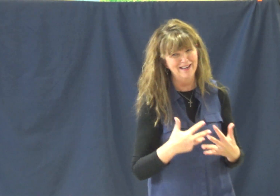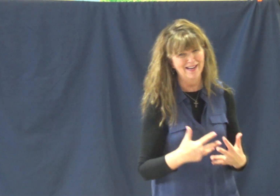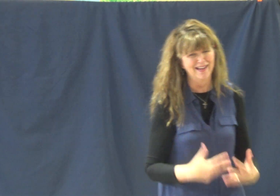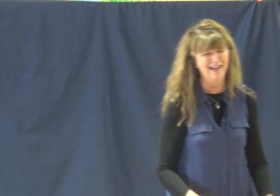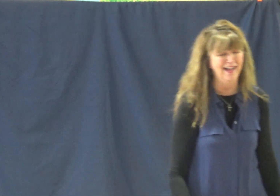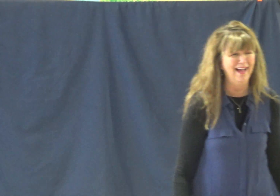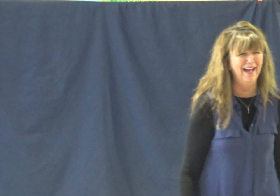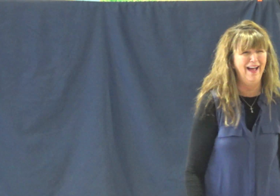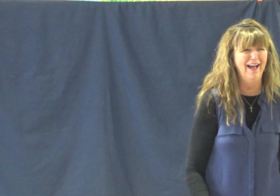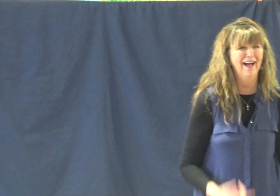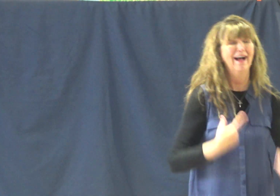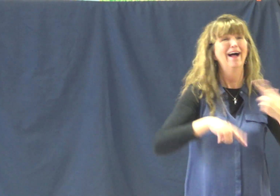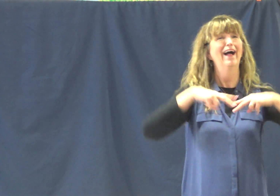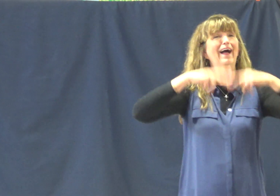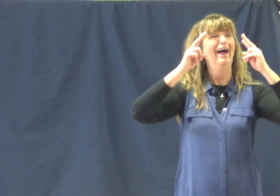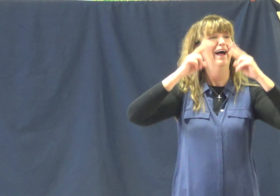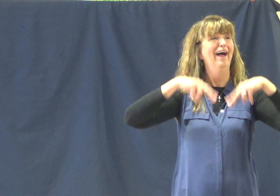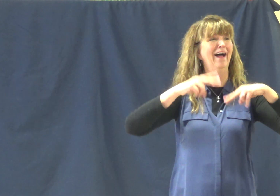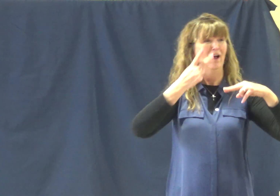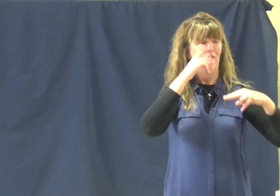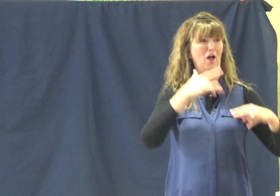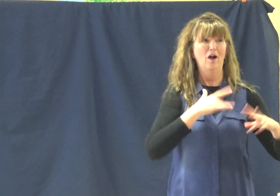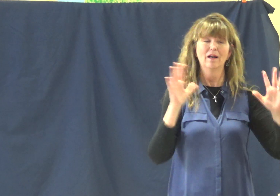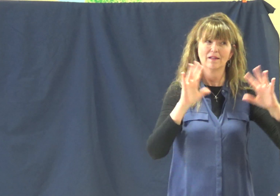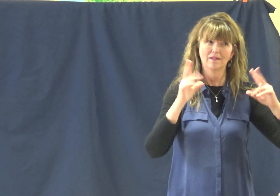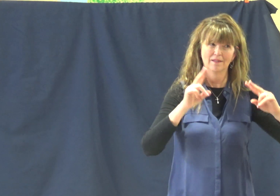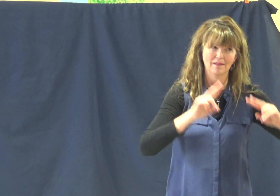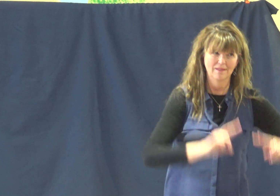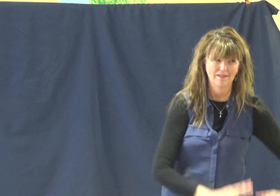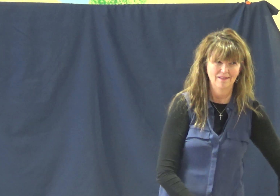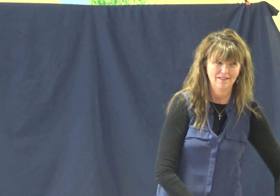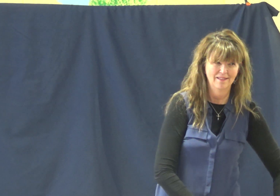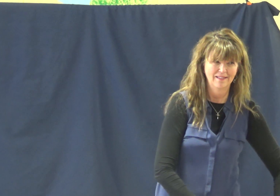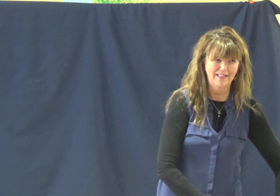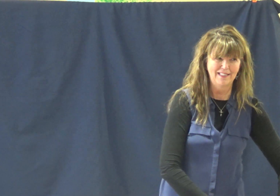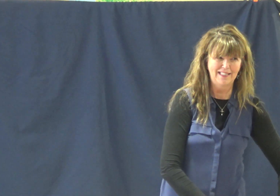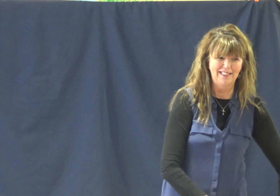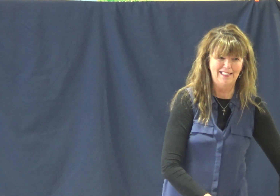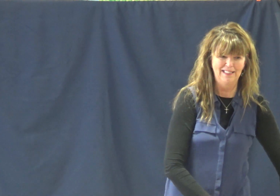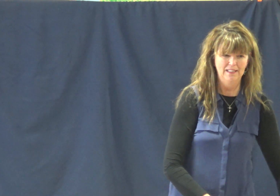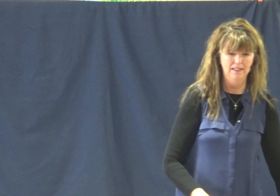Looked like a heart that was on his leg.